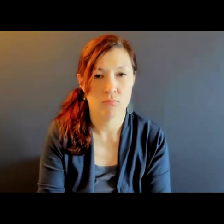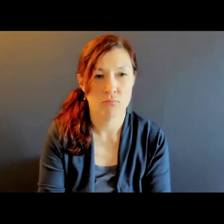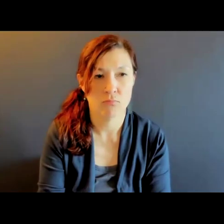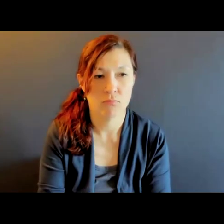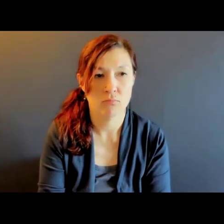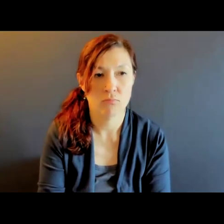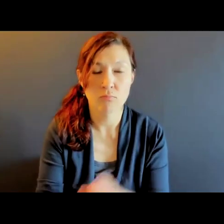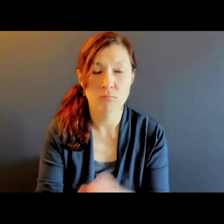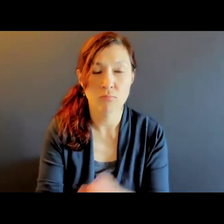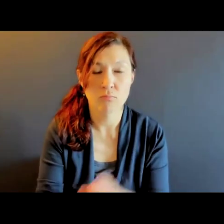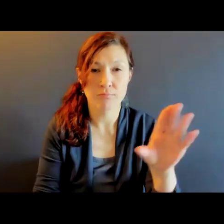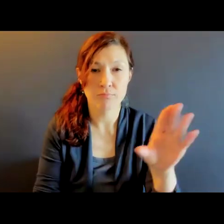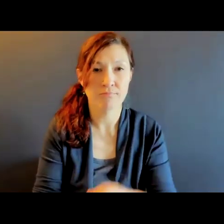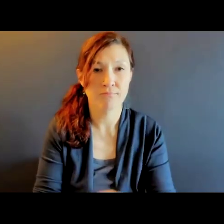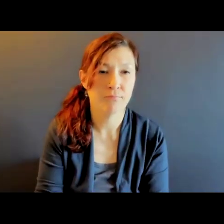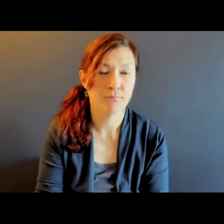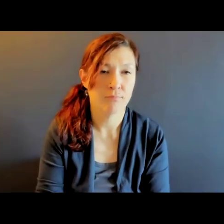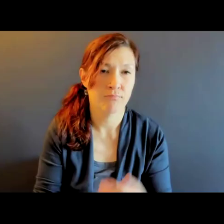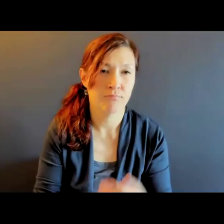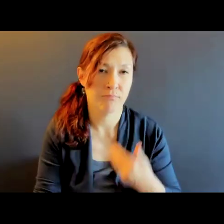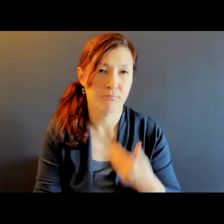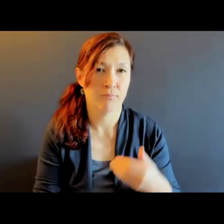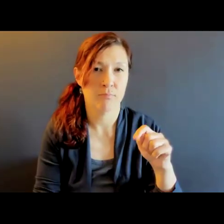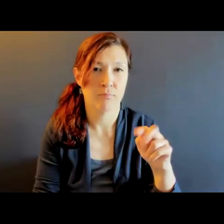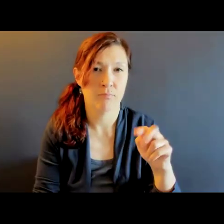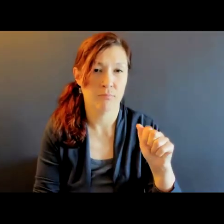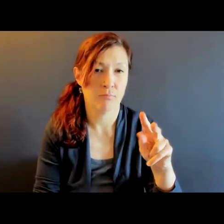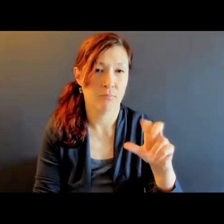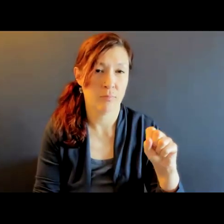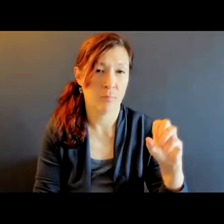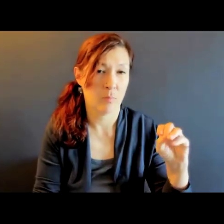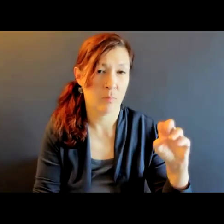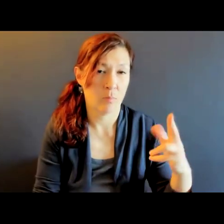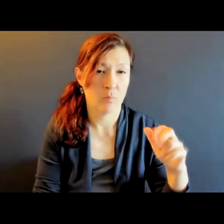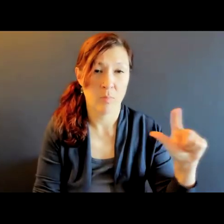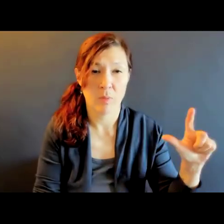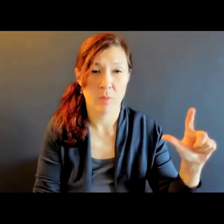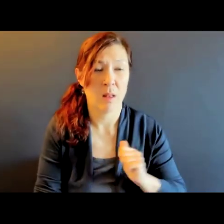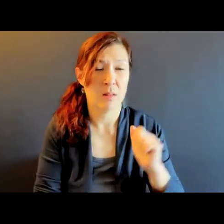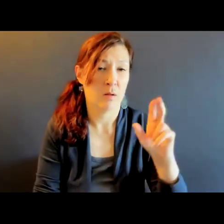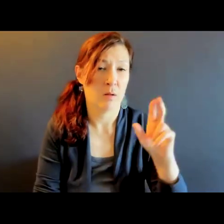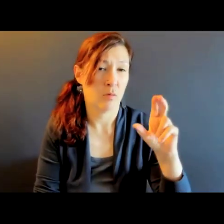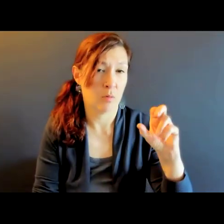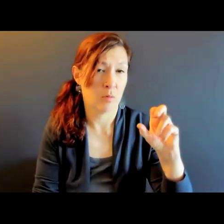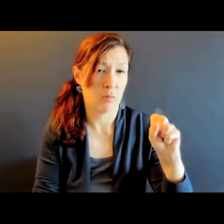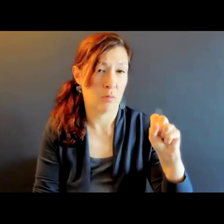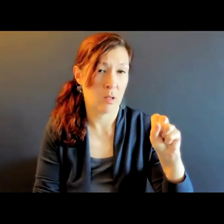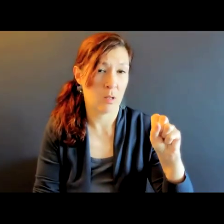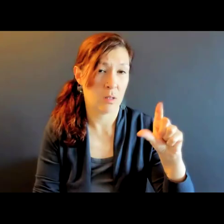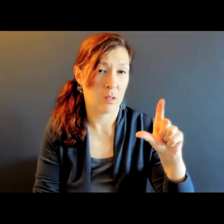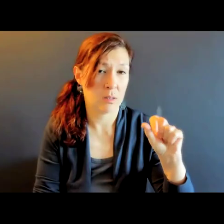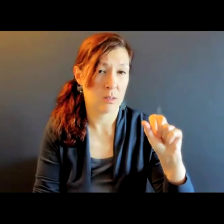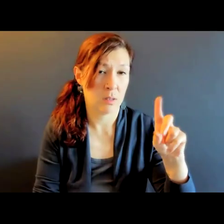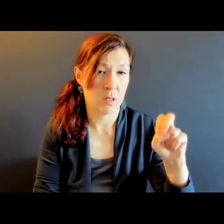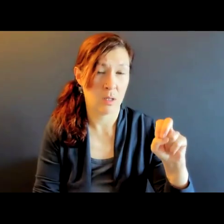Good evening. My name is Travis Marshall. I live in Roslindale. I'm the proud parent of students at the